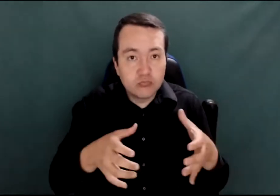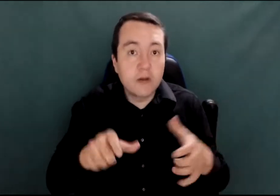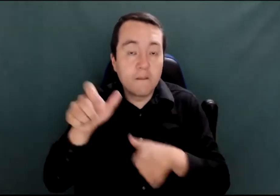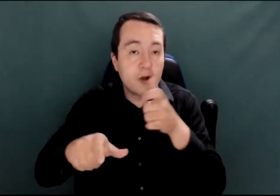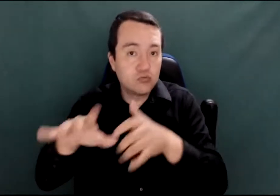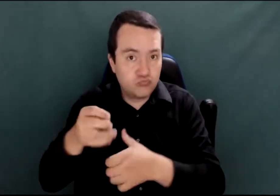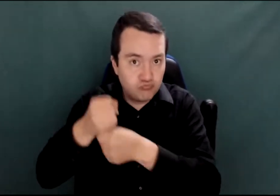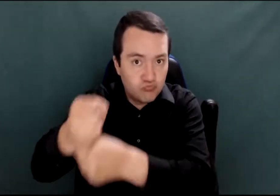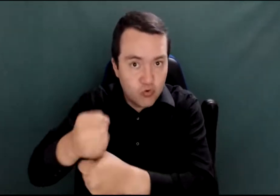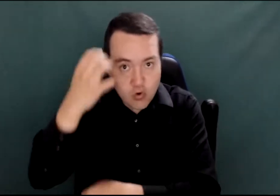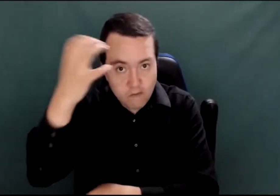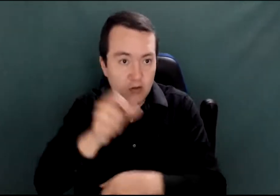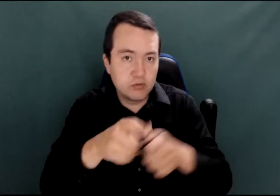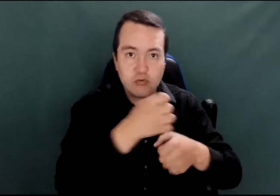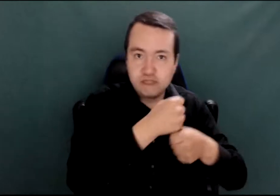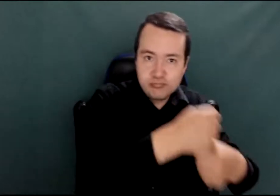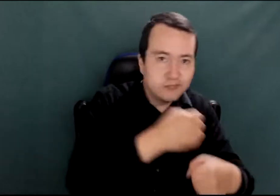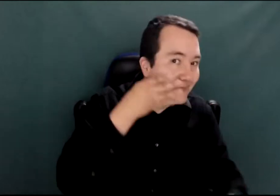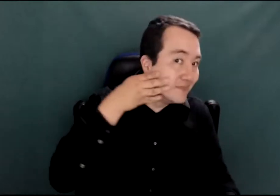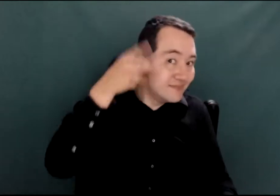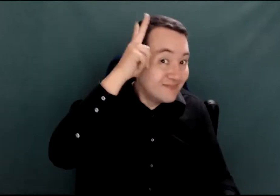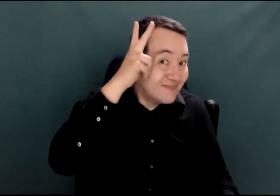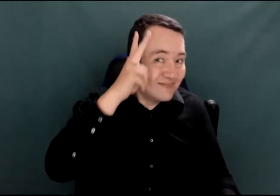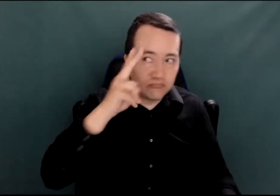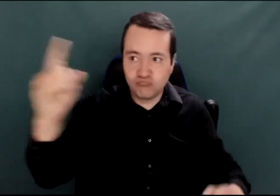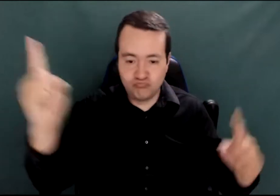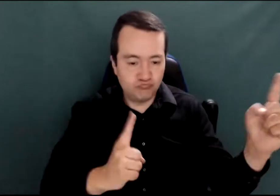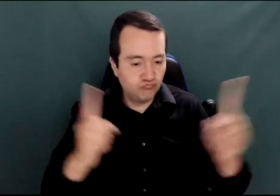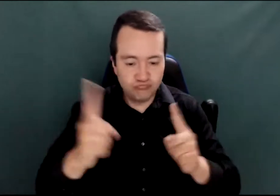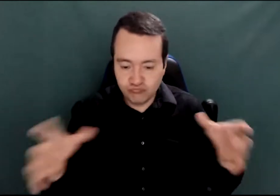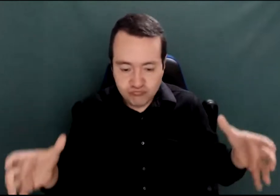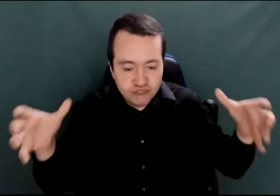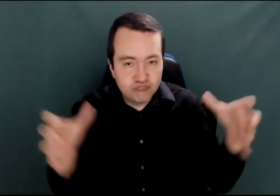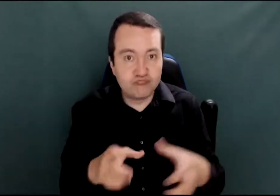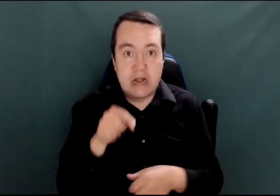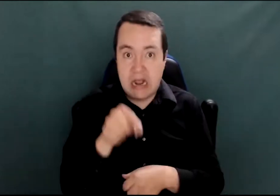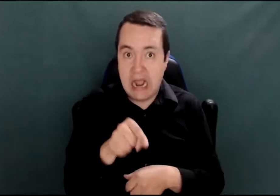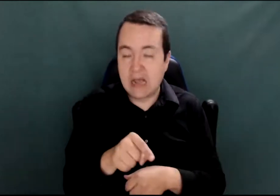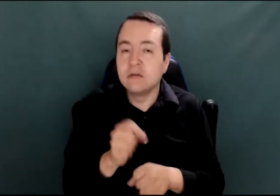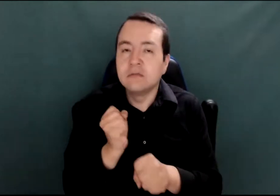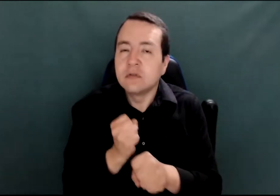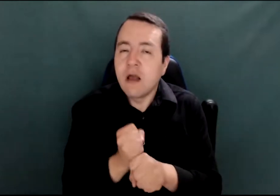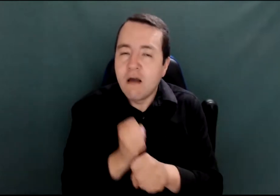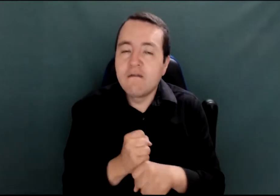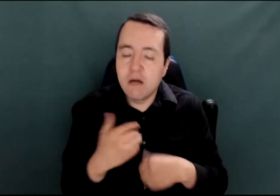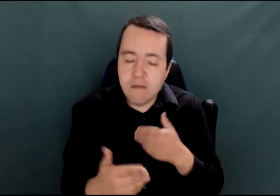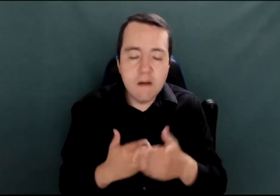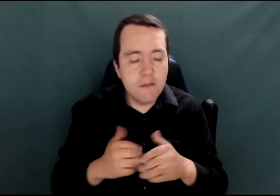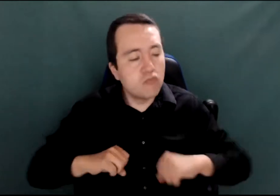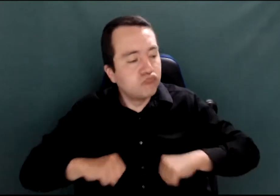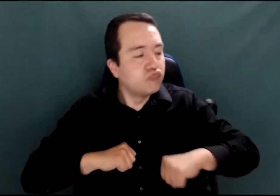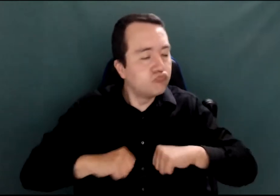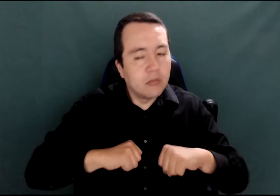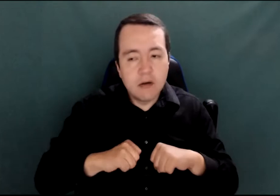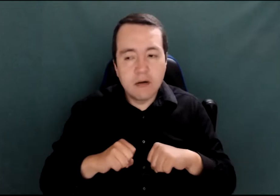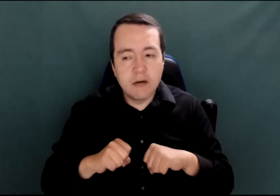represent governments and who provide assistance to indigenous peoples. So the work